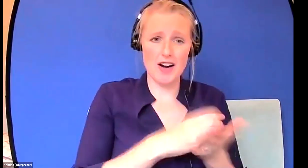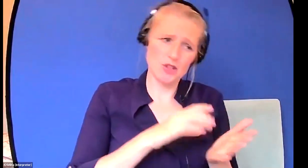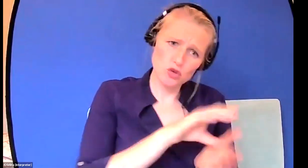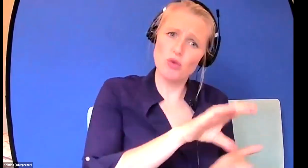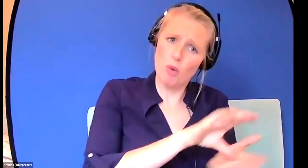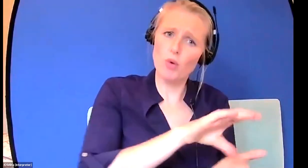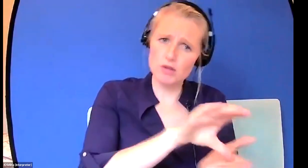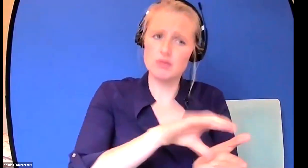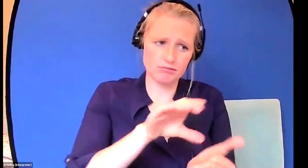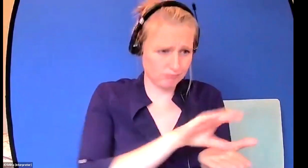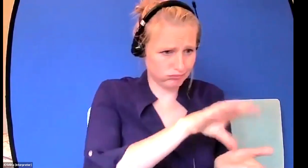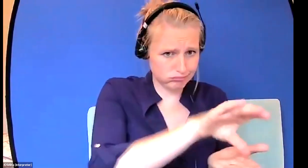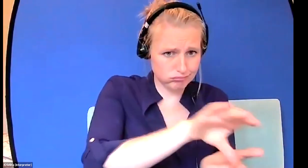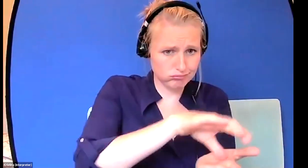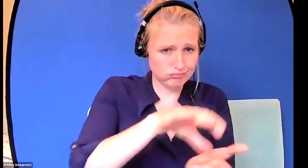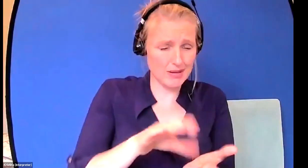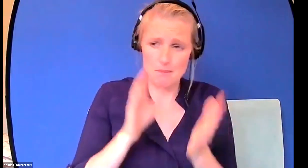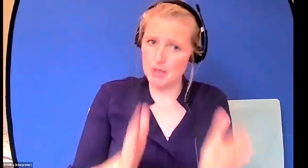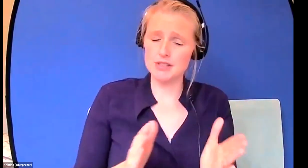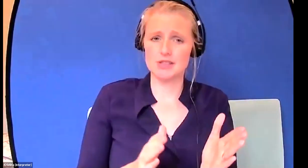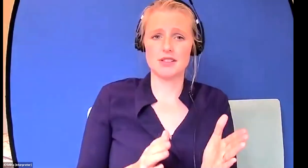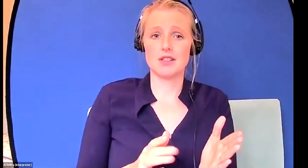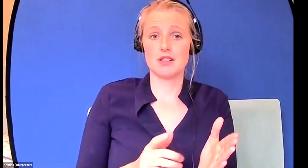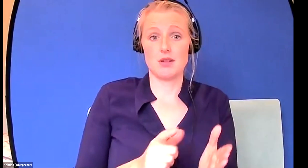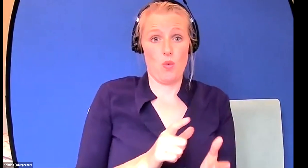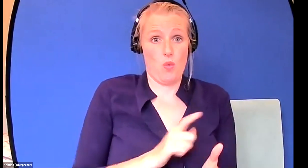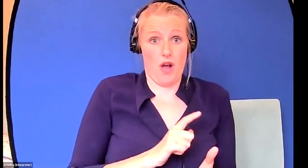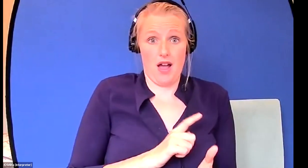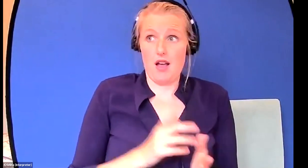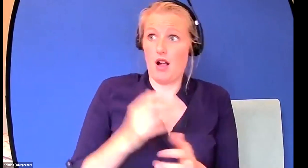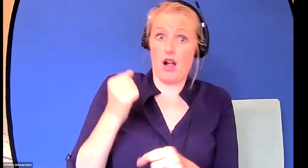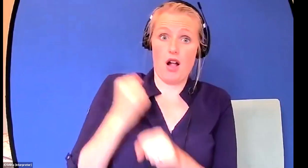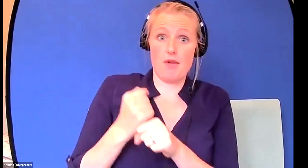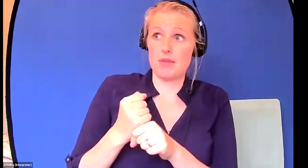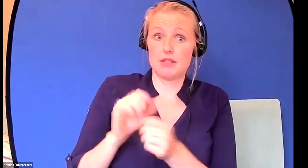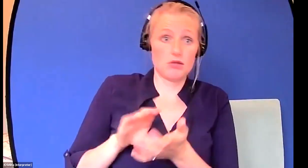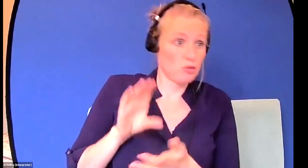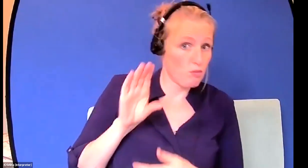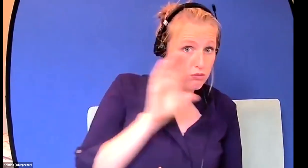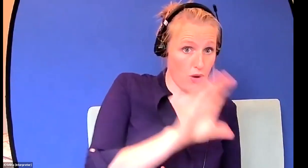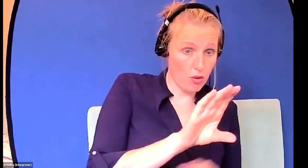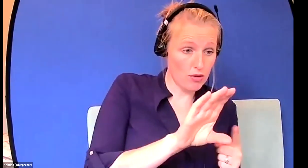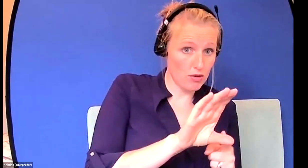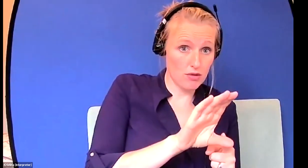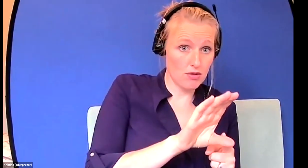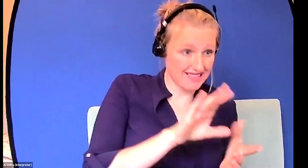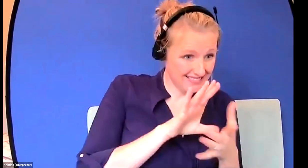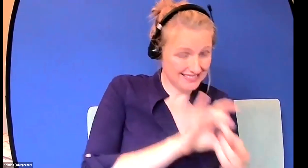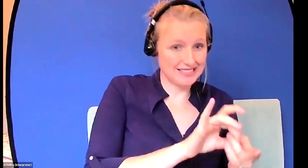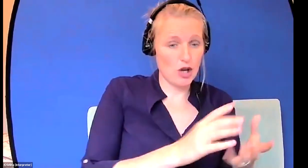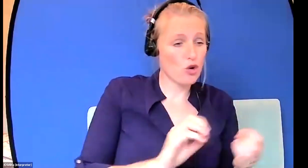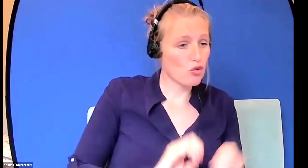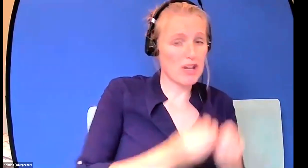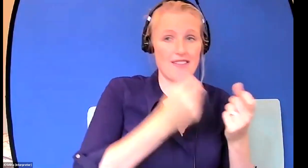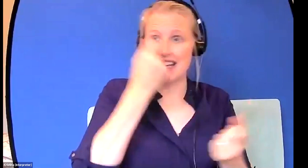are to be encouraged, I think, not least because state support that's allied to creative ingenuity